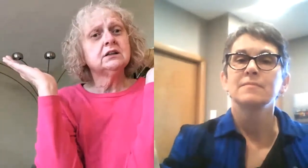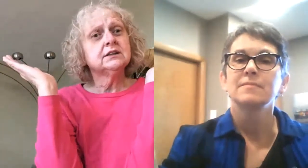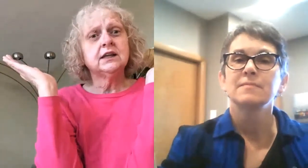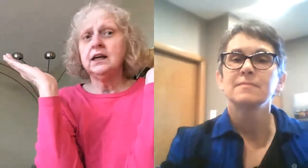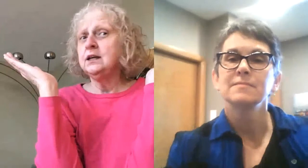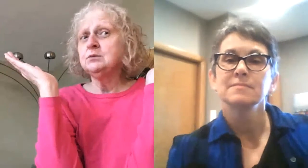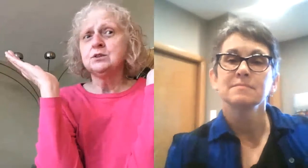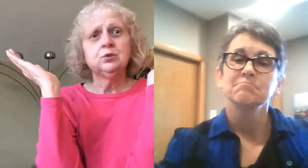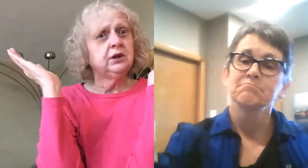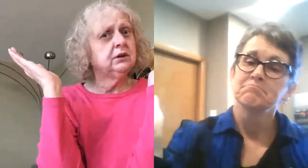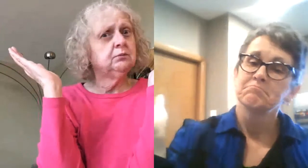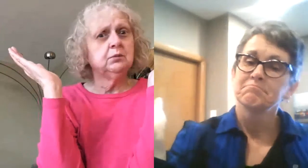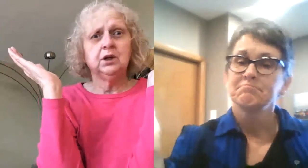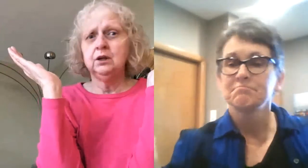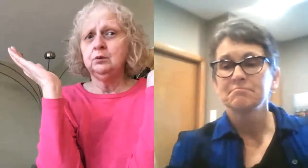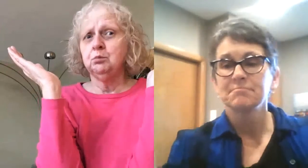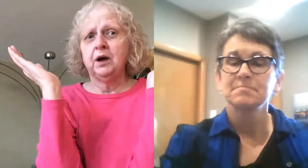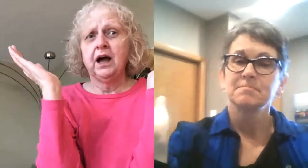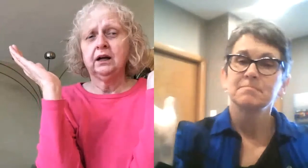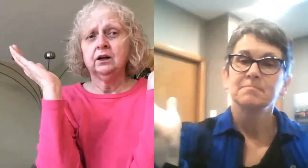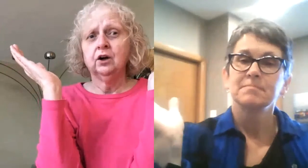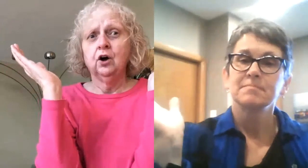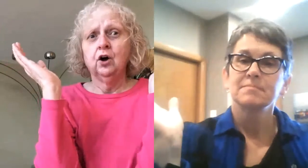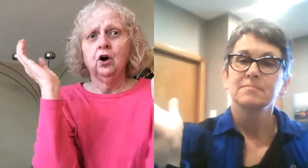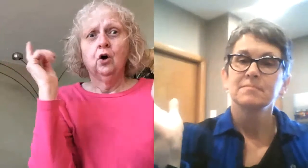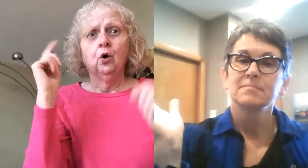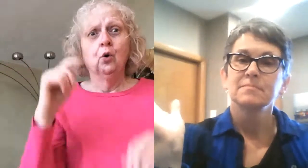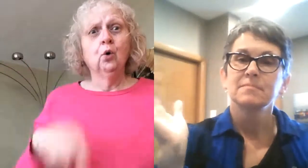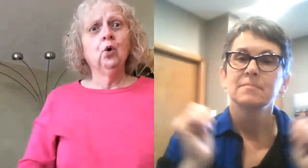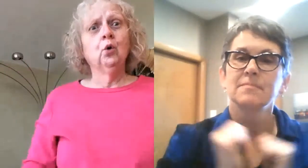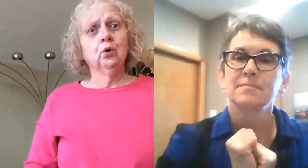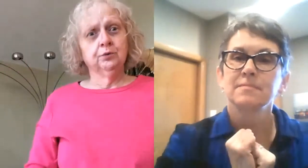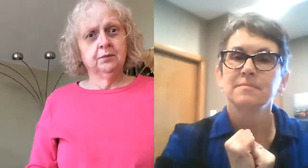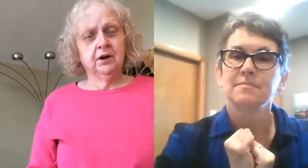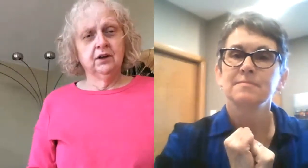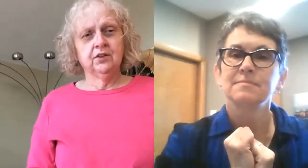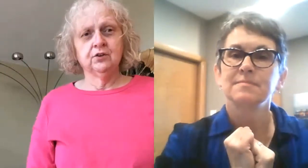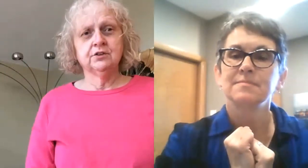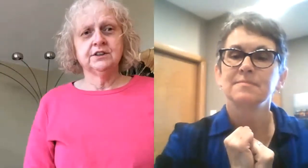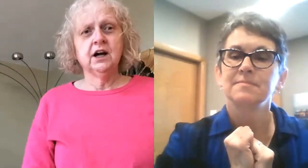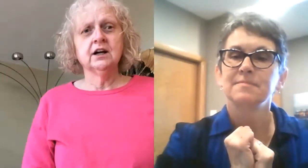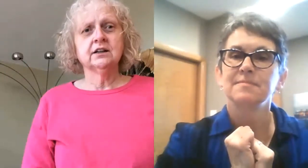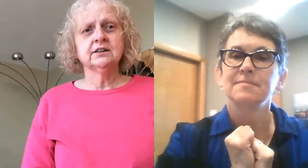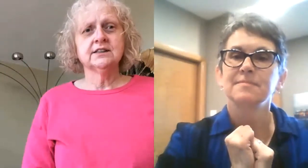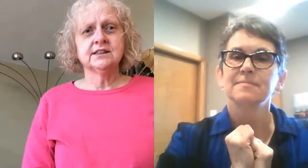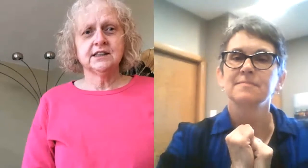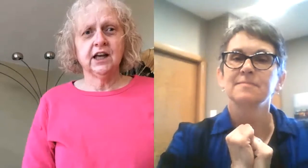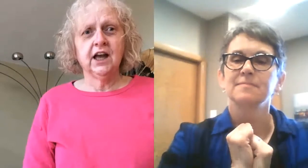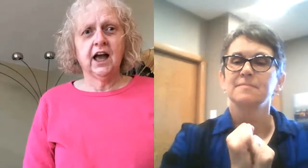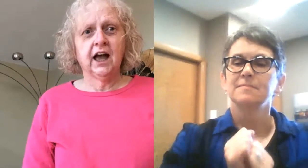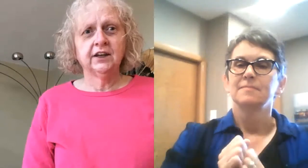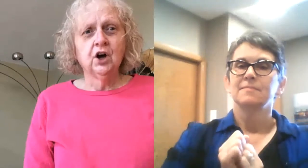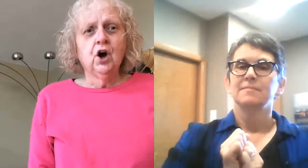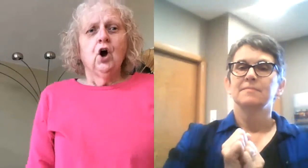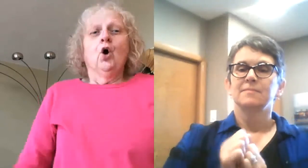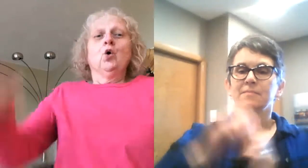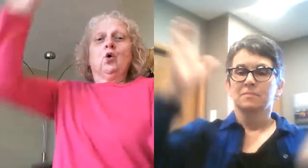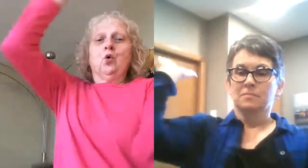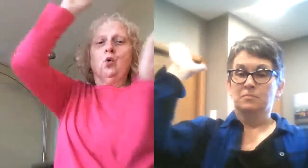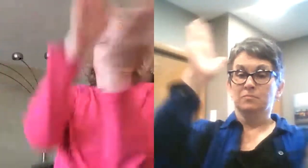little ducks came swimming back. Old Mother Duck